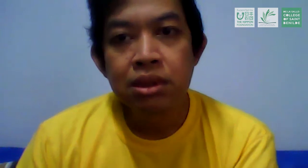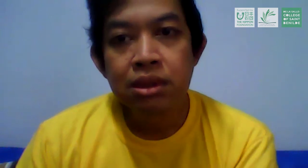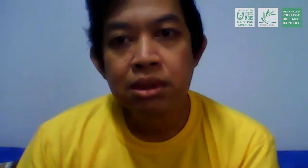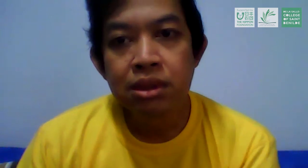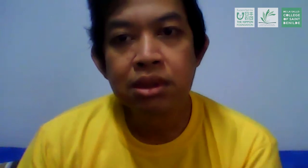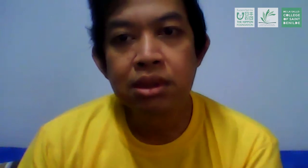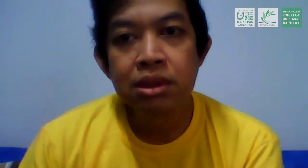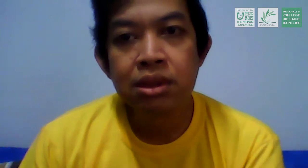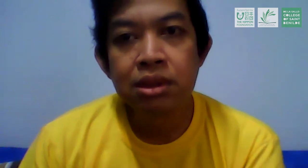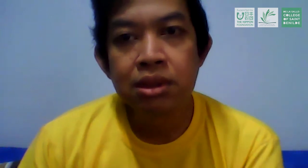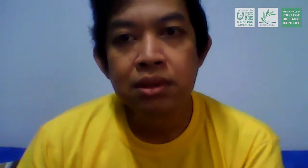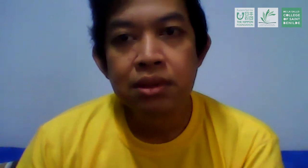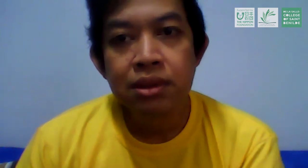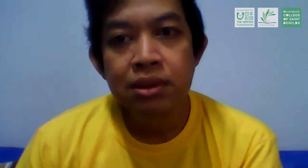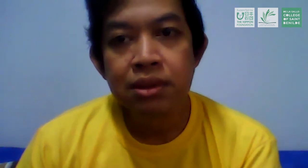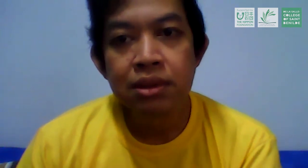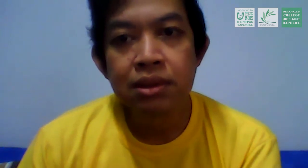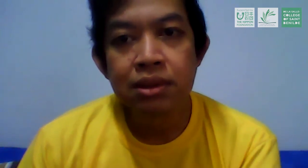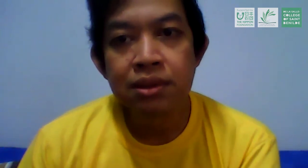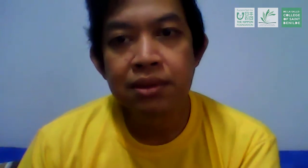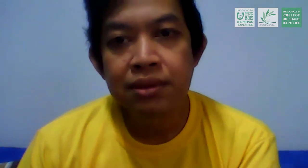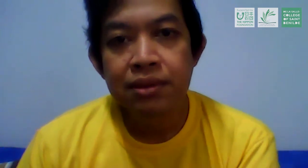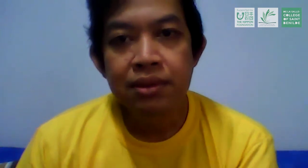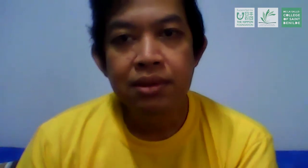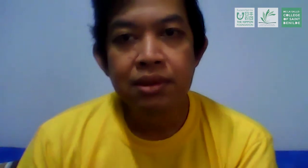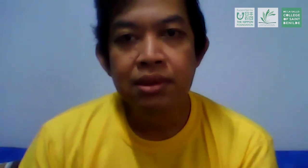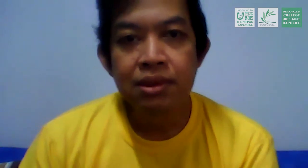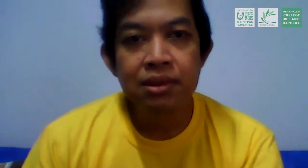want to use books in a language class.